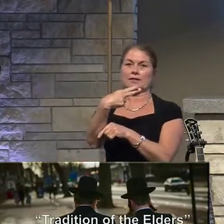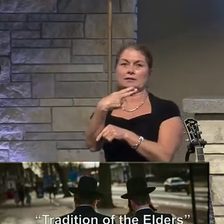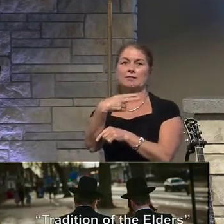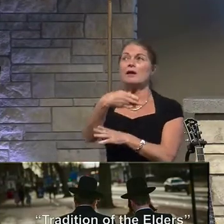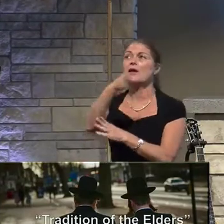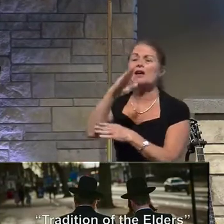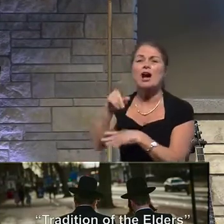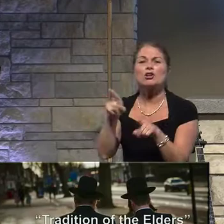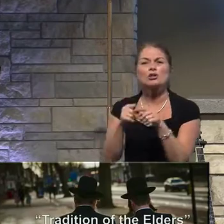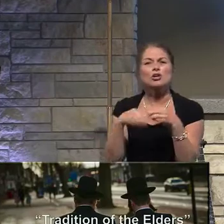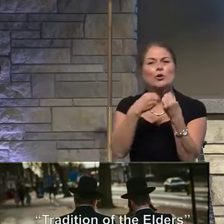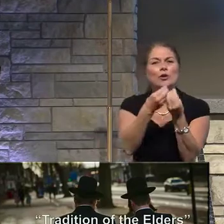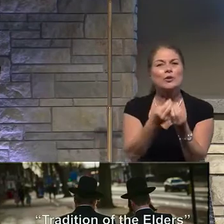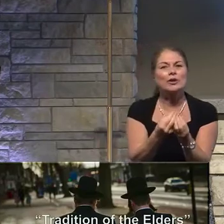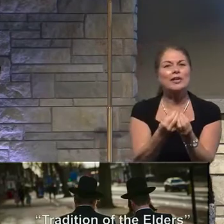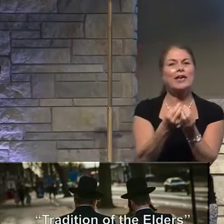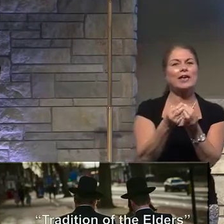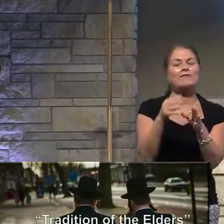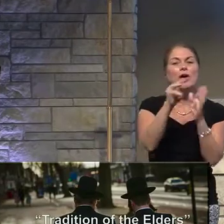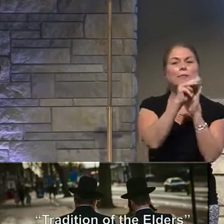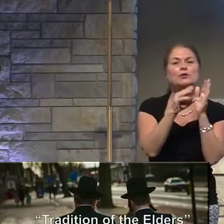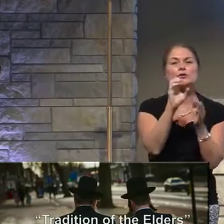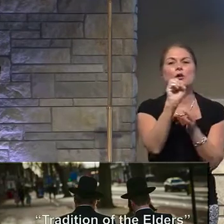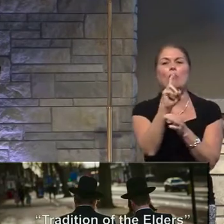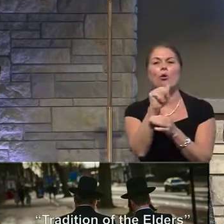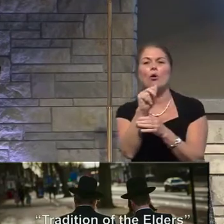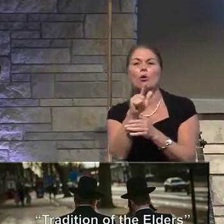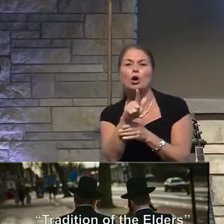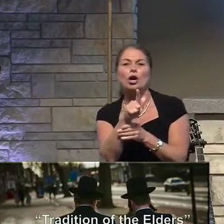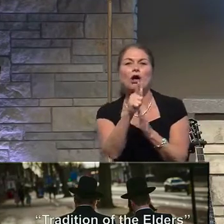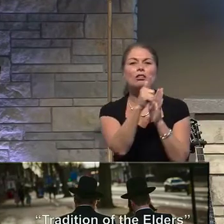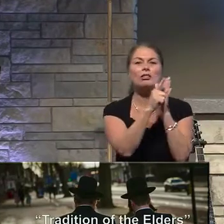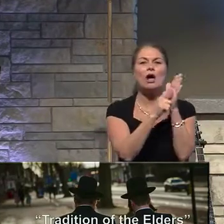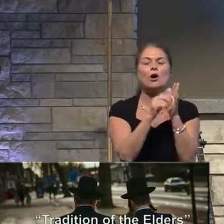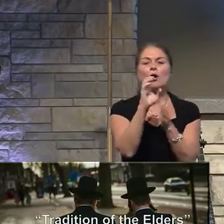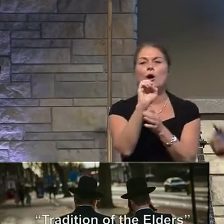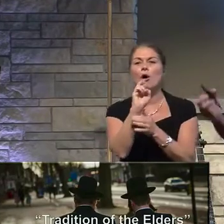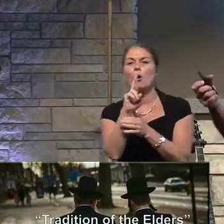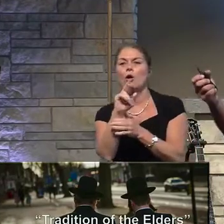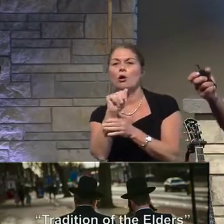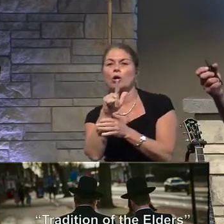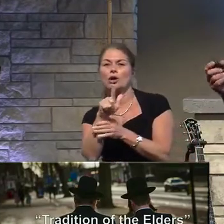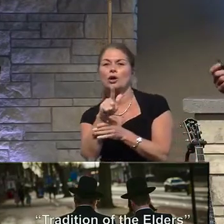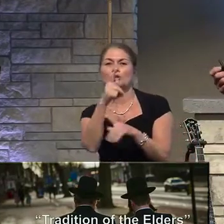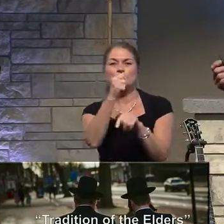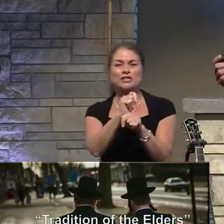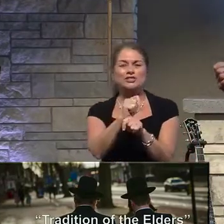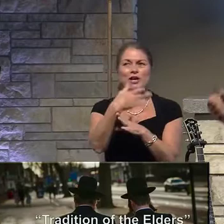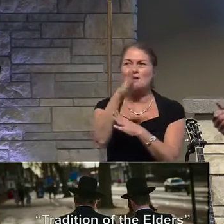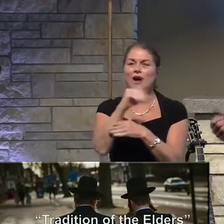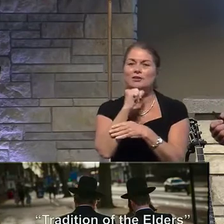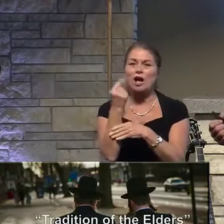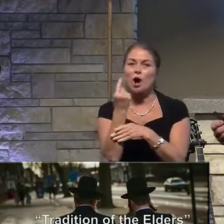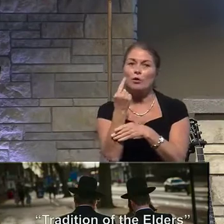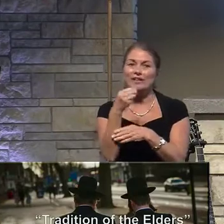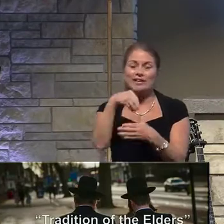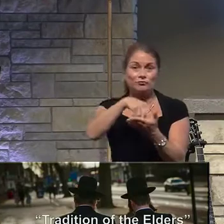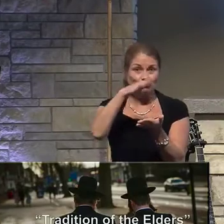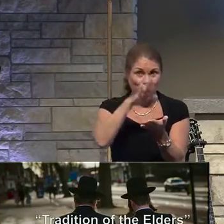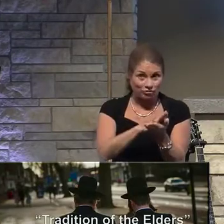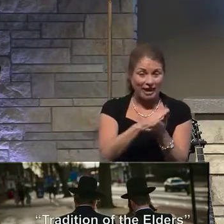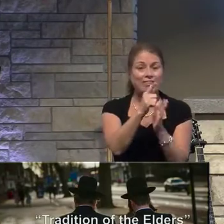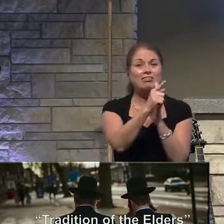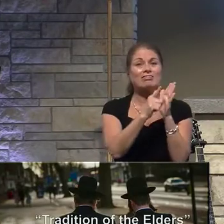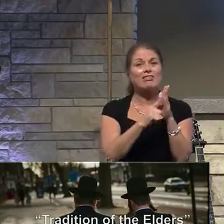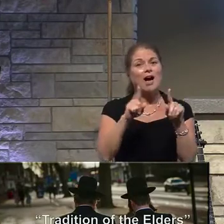gave Moses the oral law or the oral tradition. That God not only gave Moses written law, but he